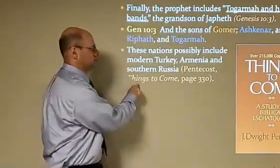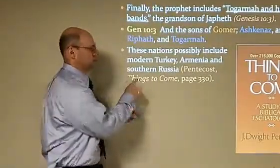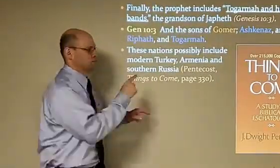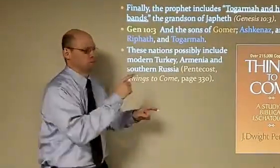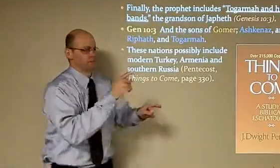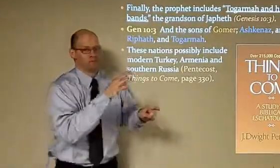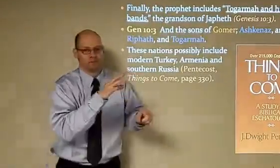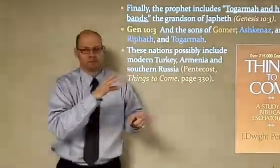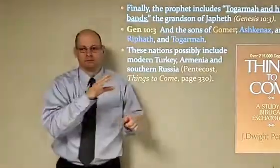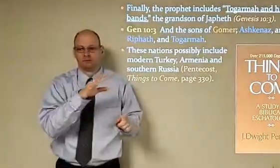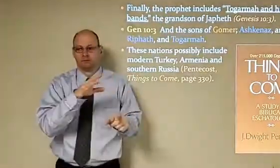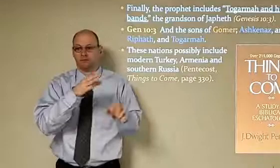Okay, there's a book.